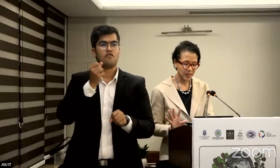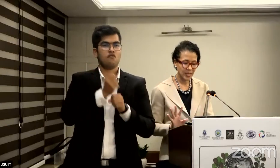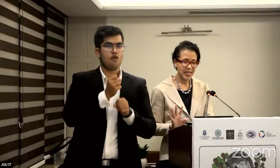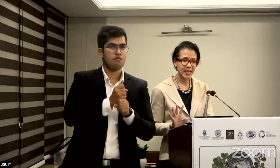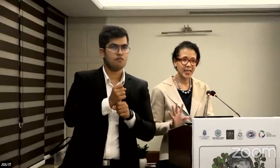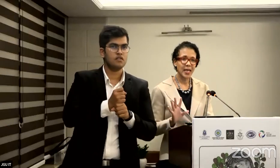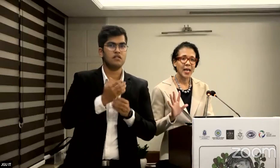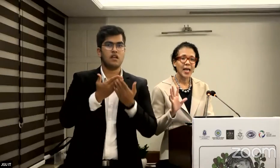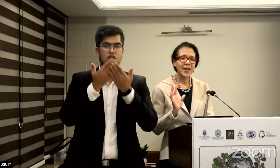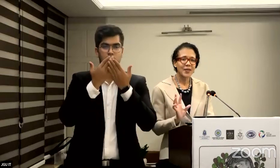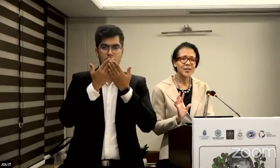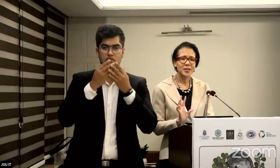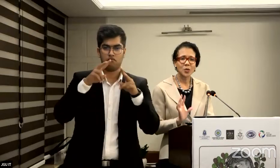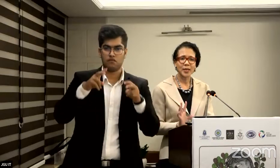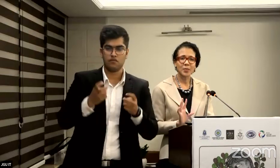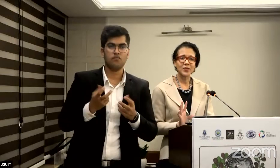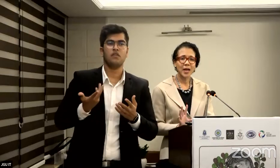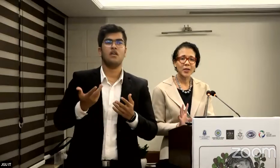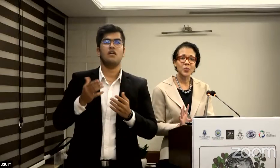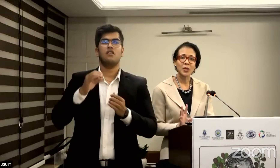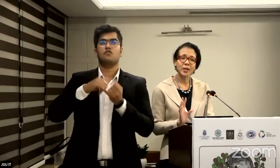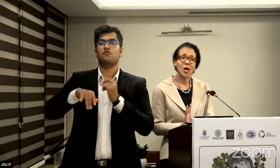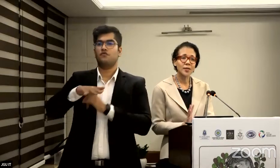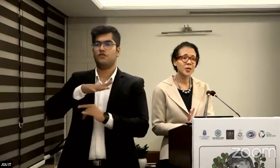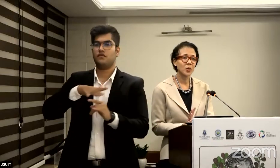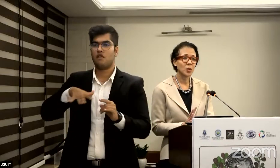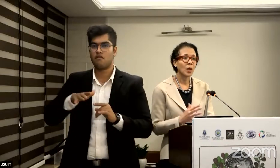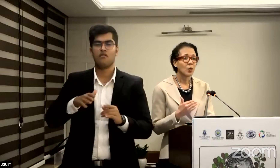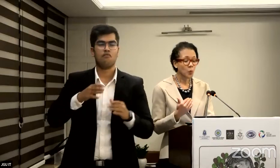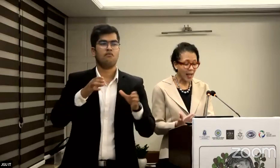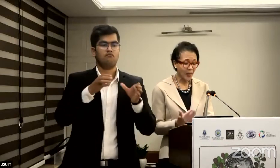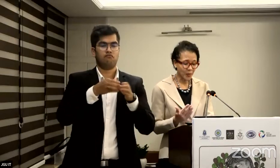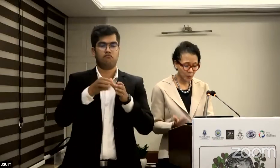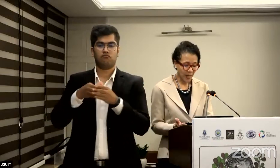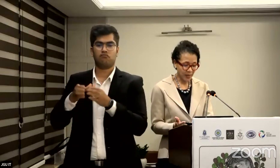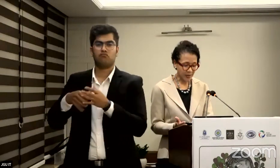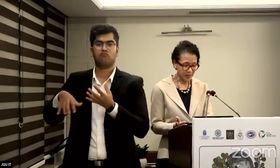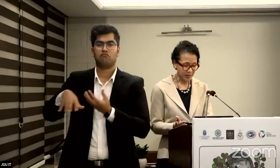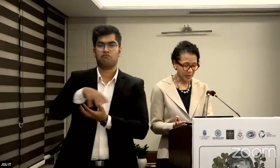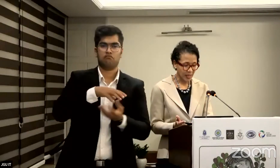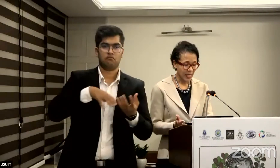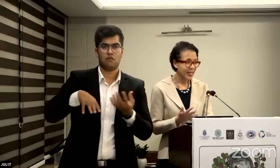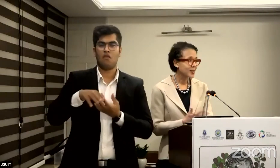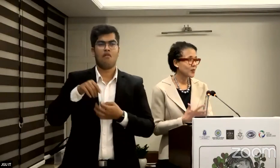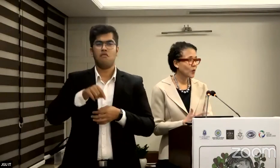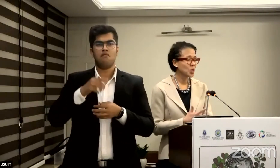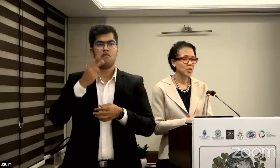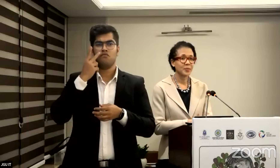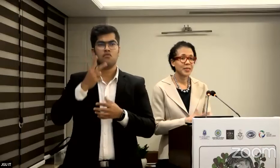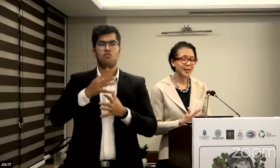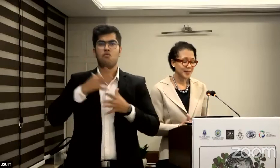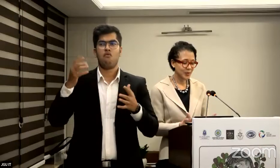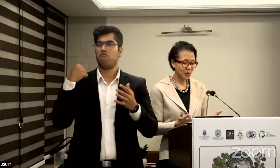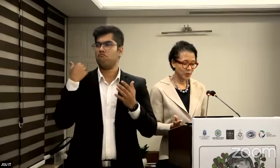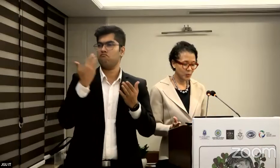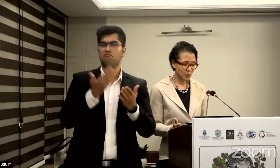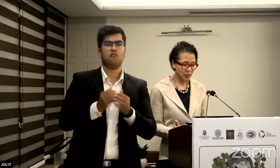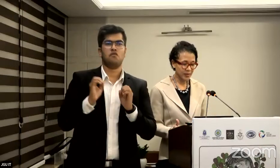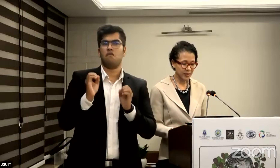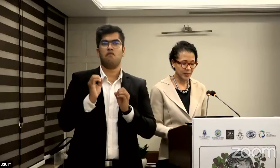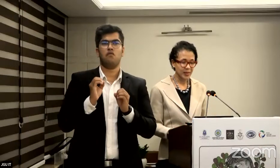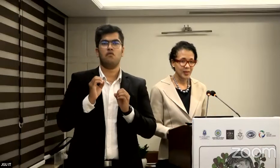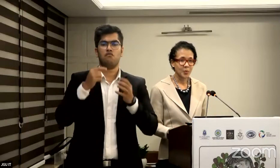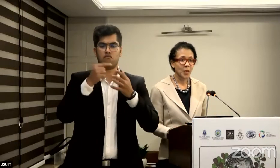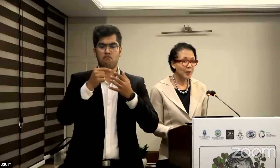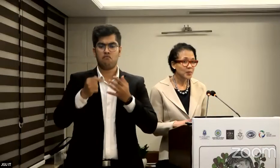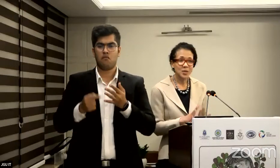civil society. And this is incredibly valuable and also rather rare. And that's unfortunate, because in the real